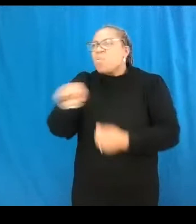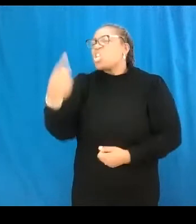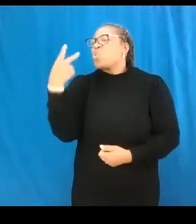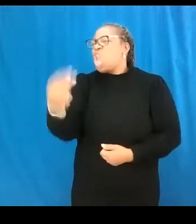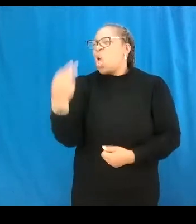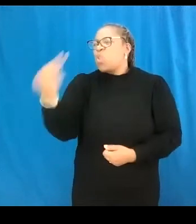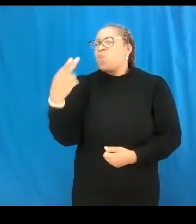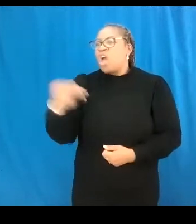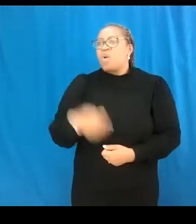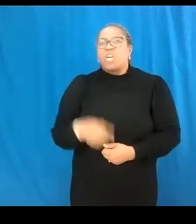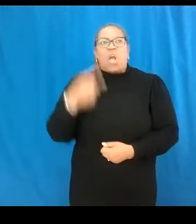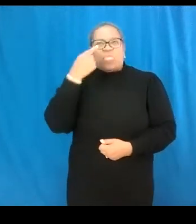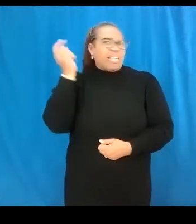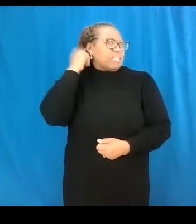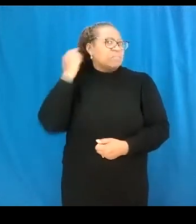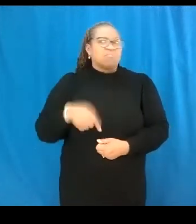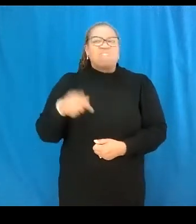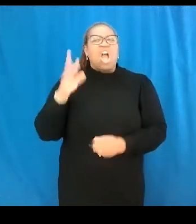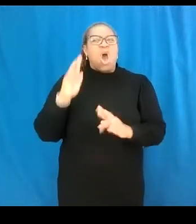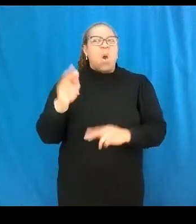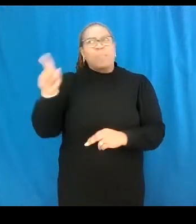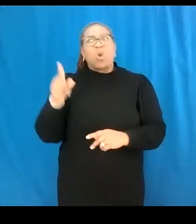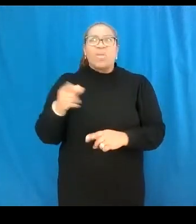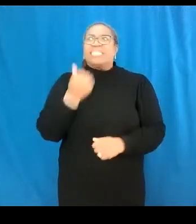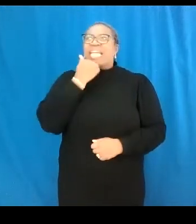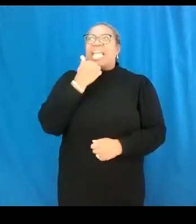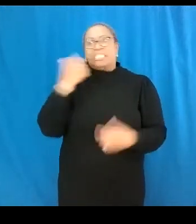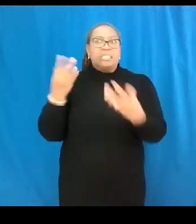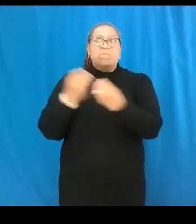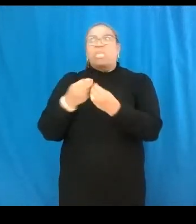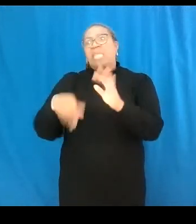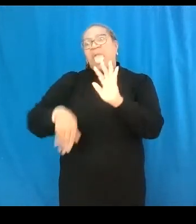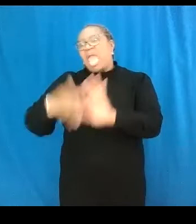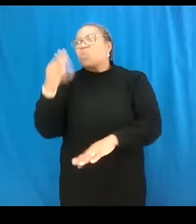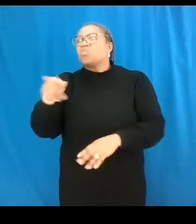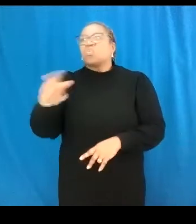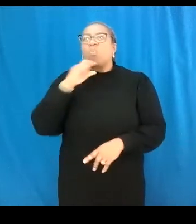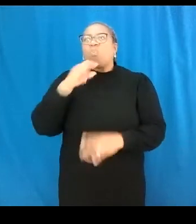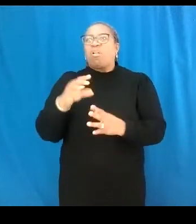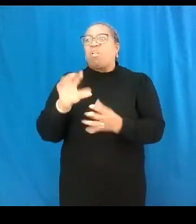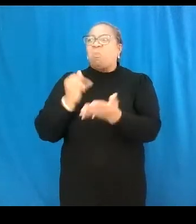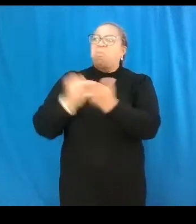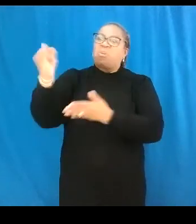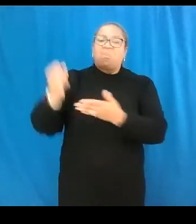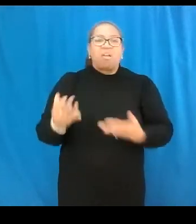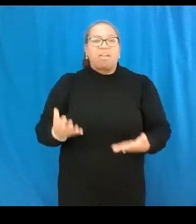you, you know? And let's be honest, sometimes we respond like this, but Jesus,